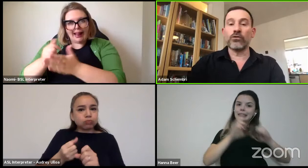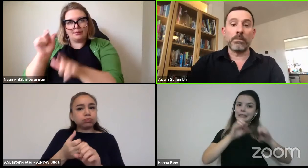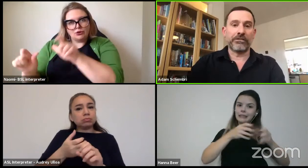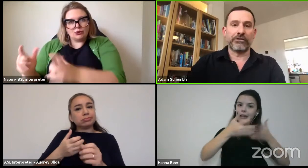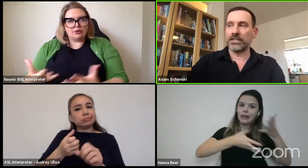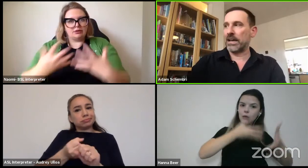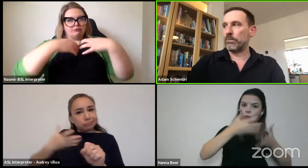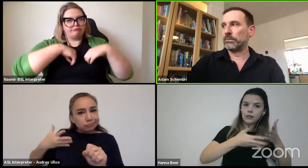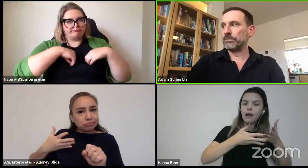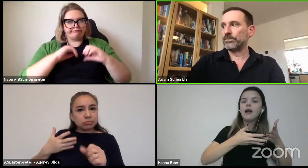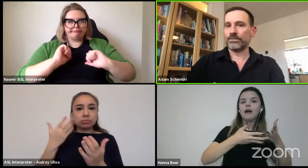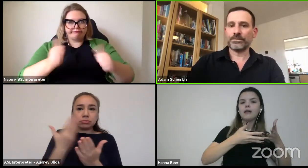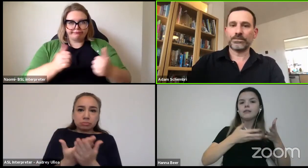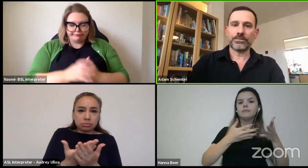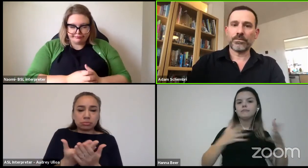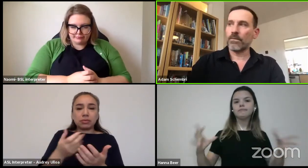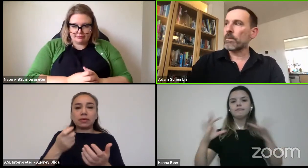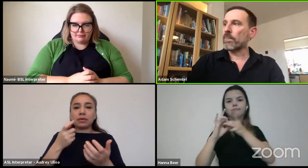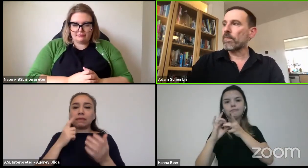language grammar, for example?